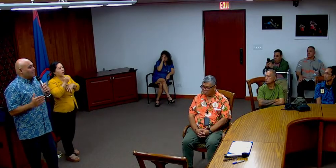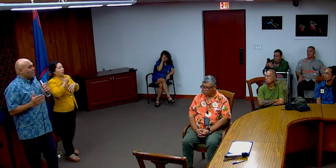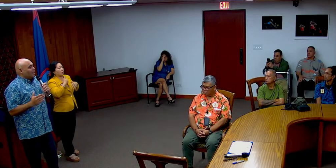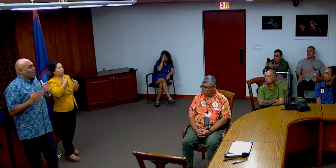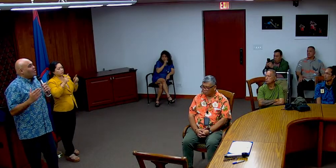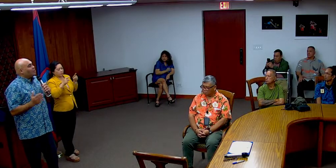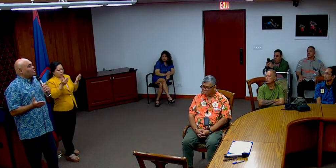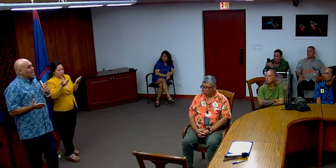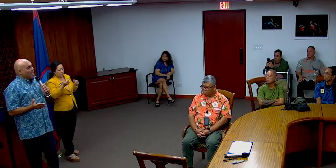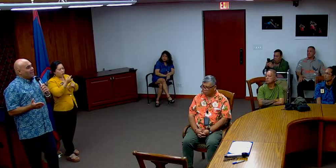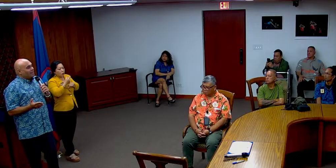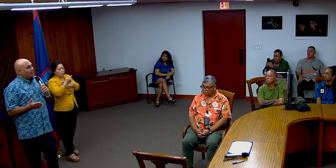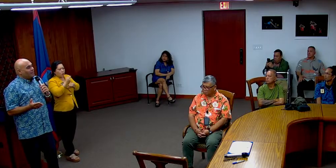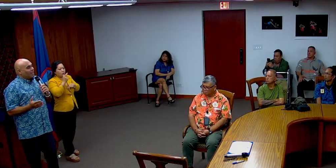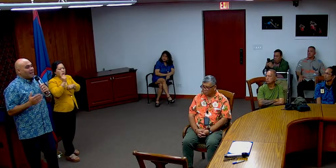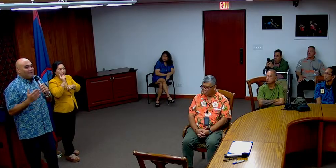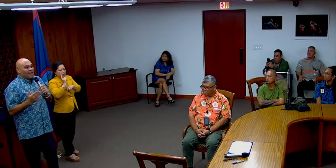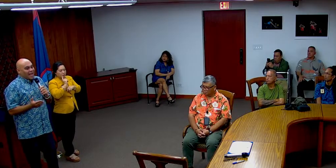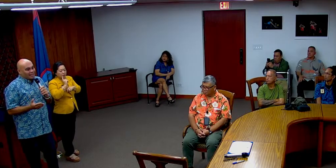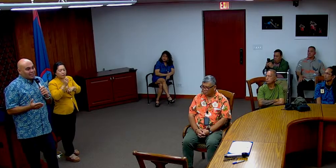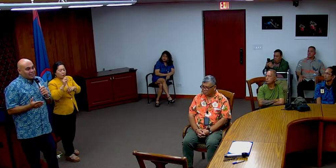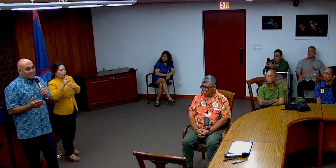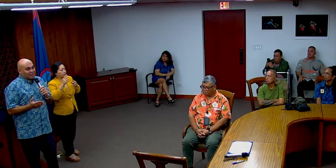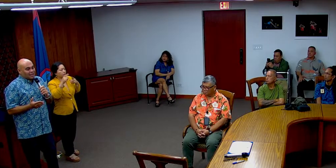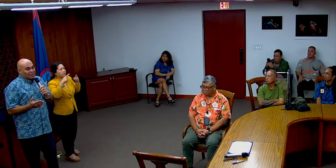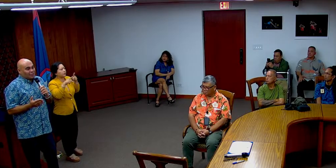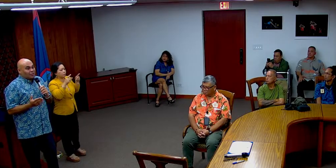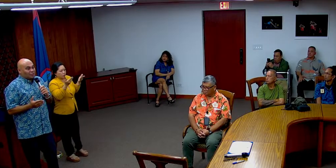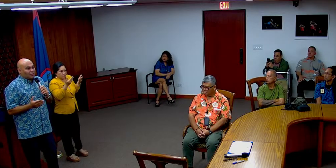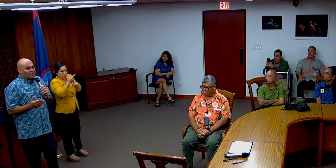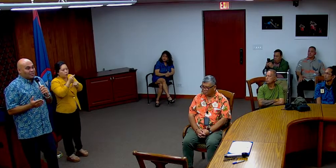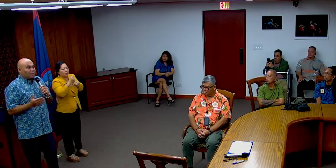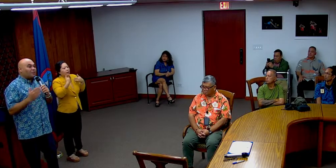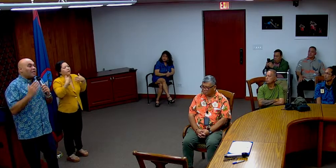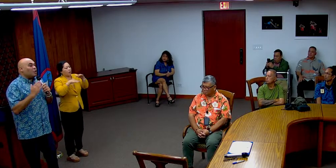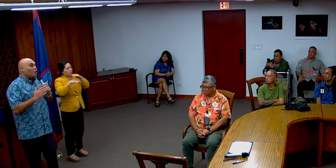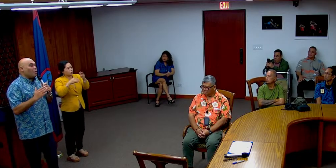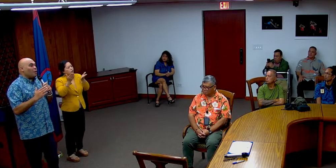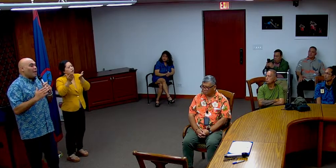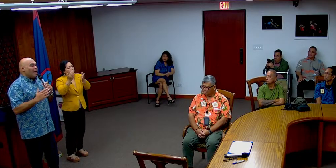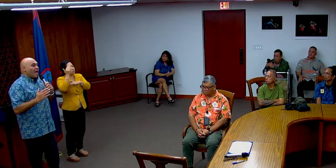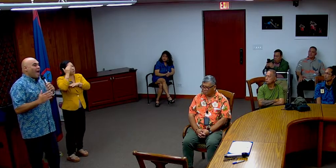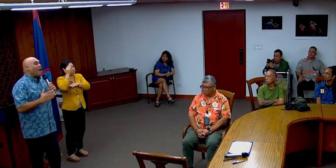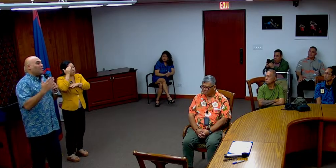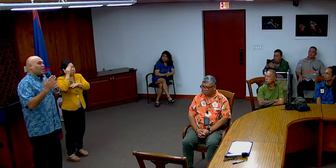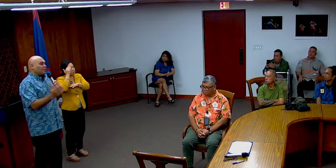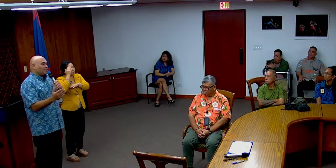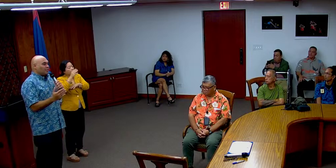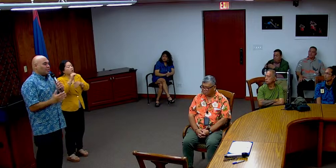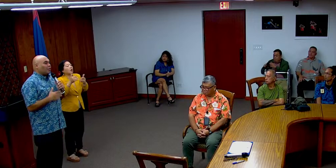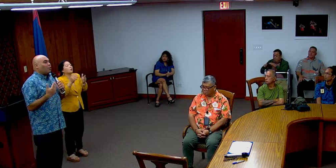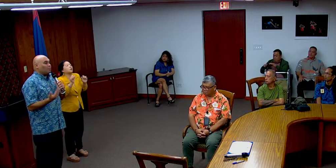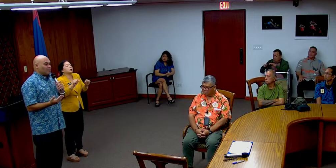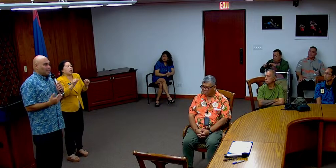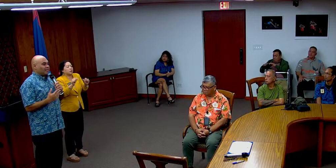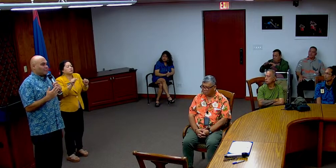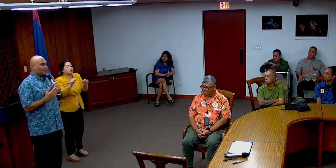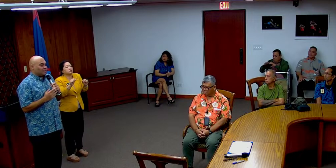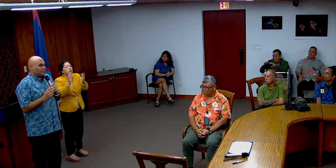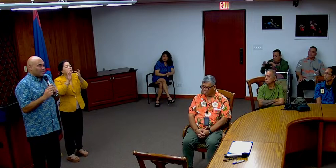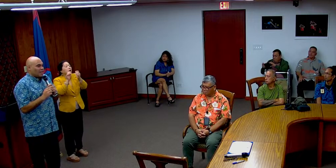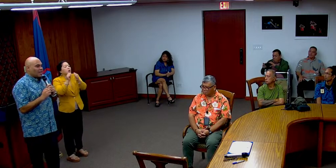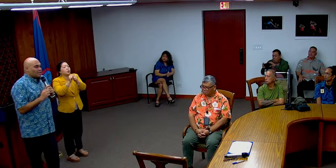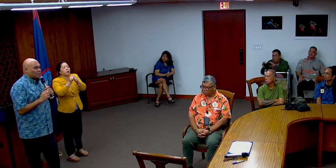residents understand and have access to the services so they know how they can reach their own